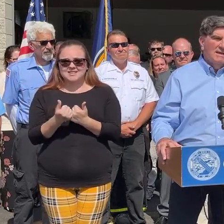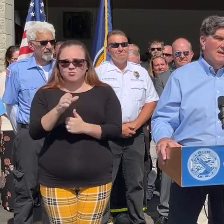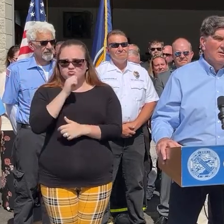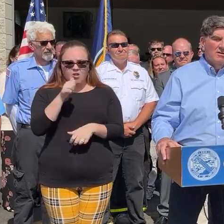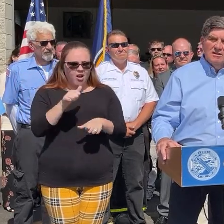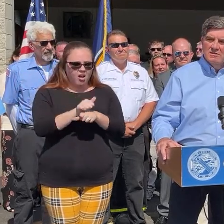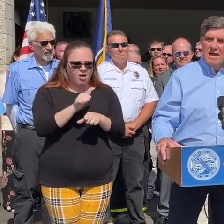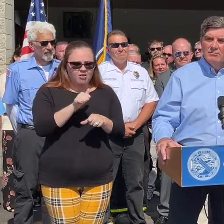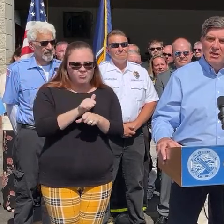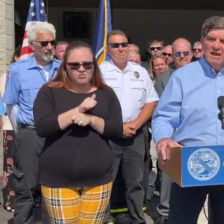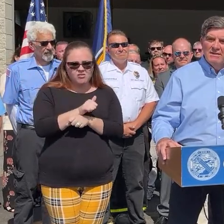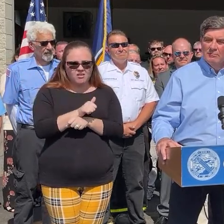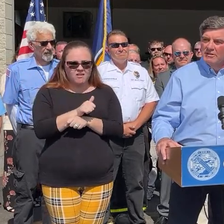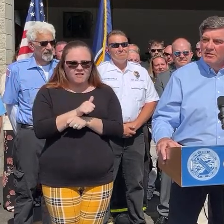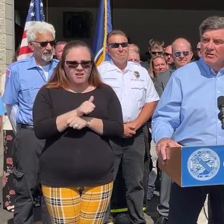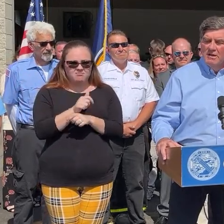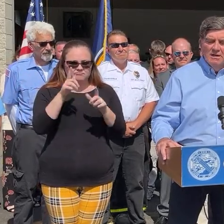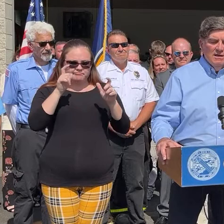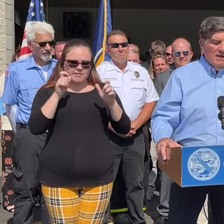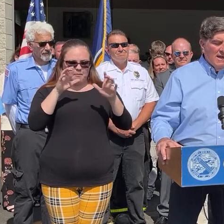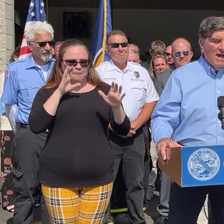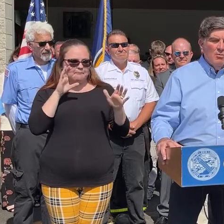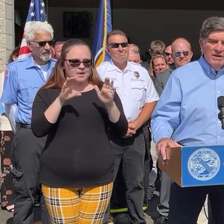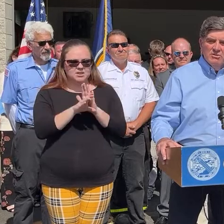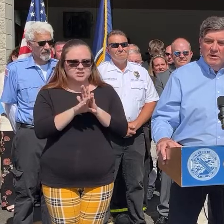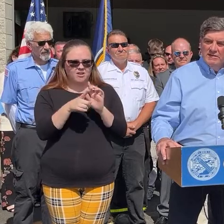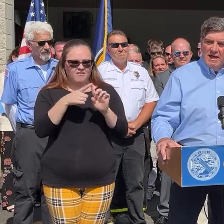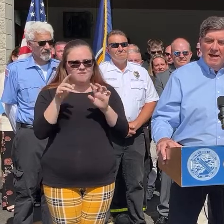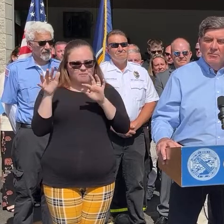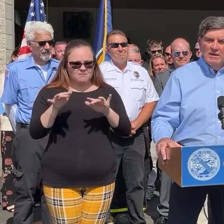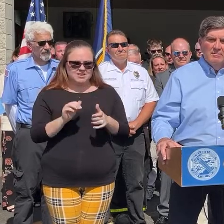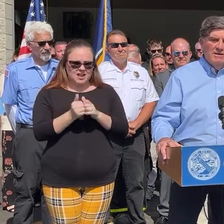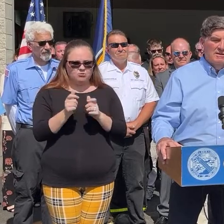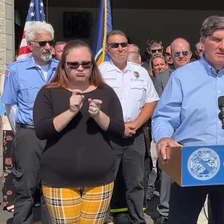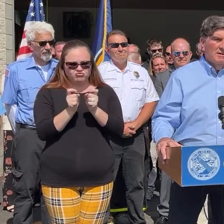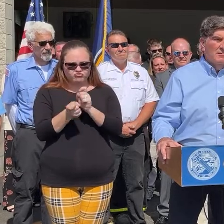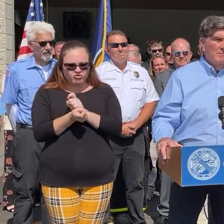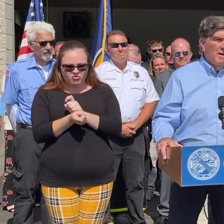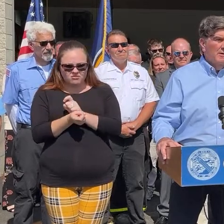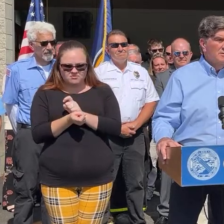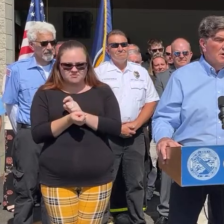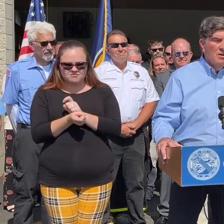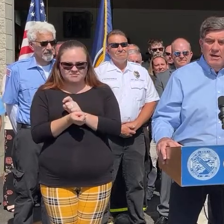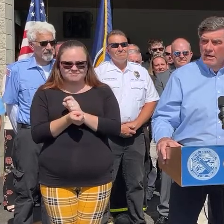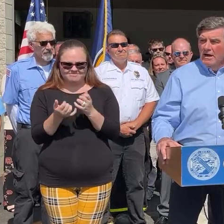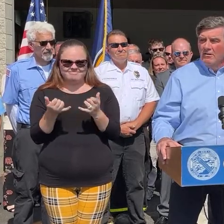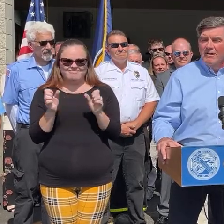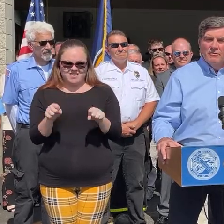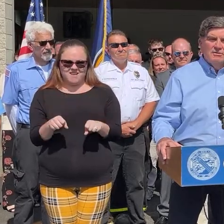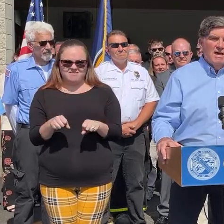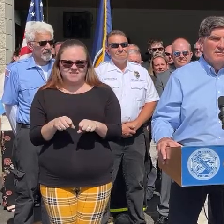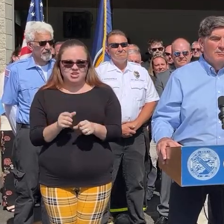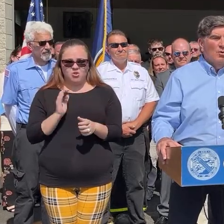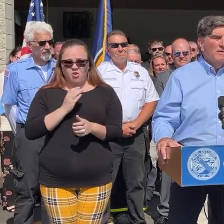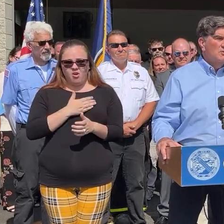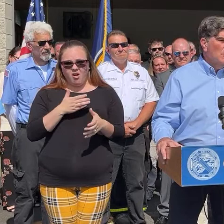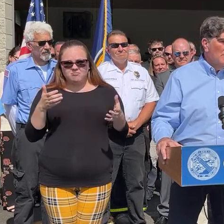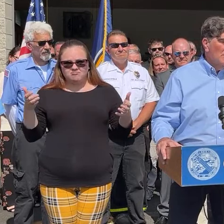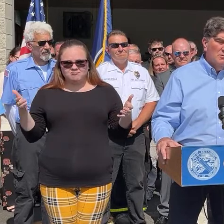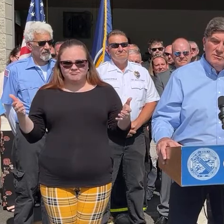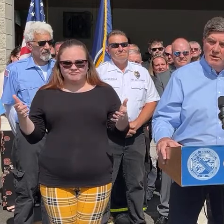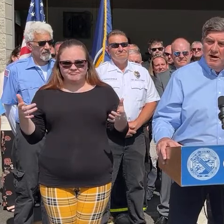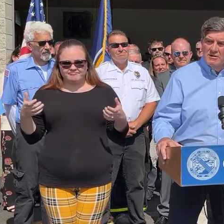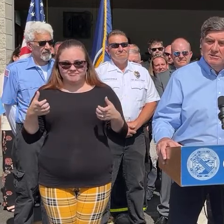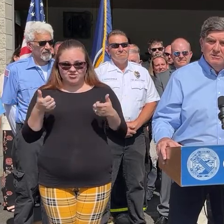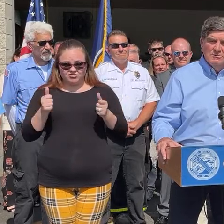on taking a look at a snapshot at the blizzard and how we can tweak that and how we can make things a little bit better. So our efforts have more than